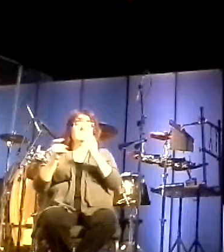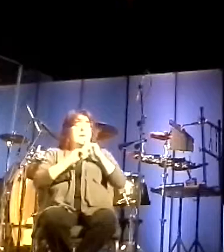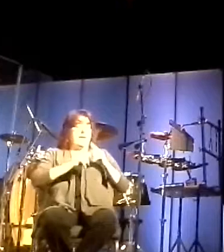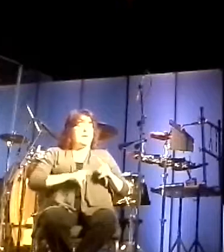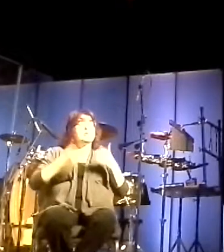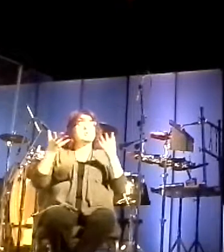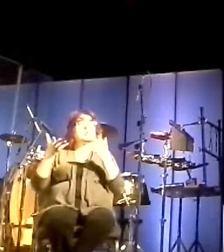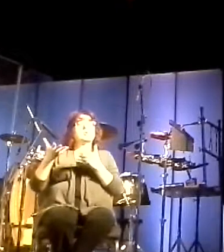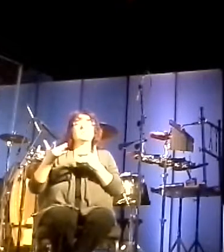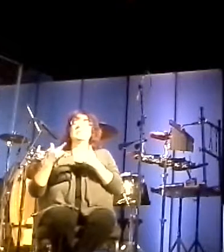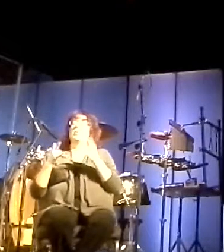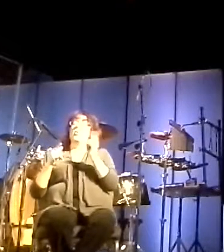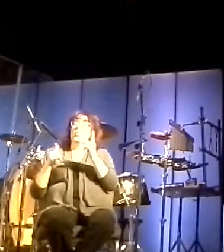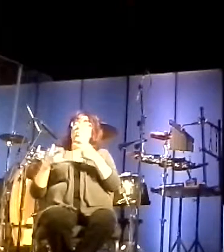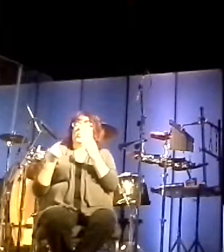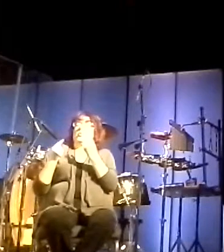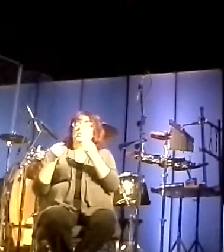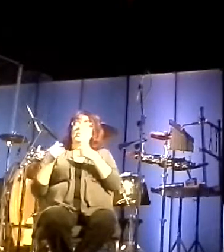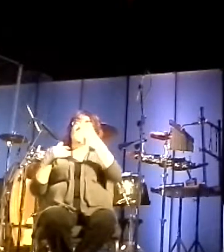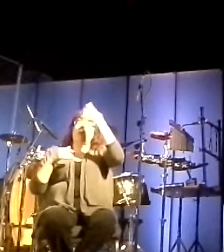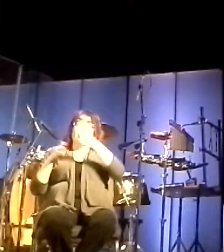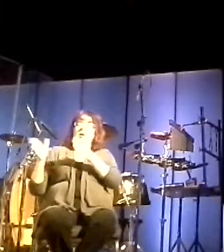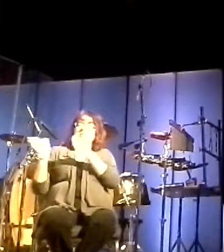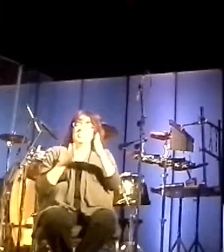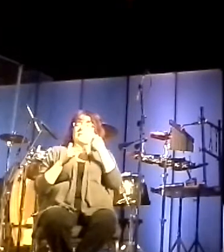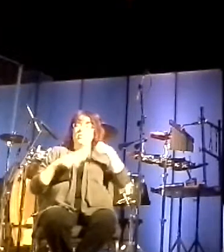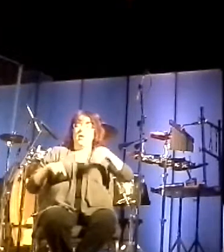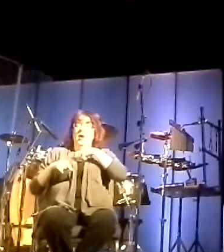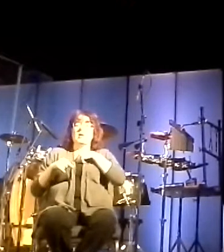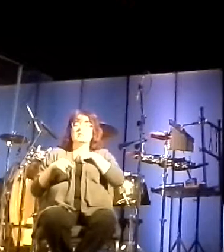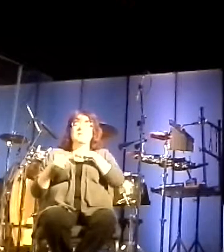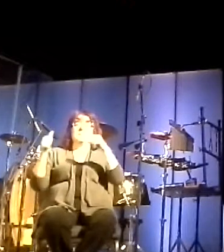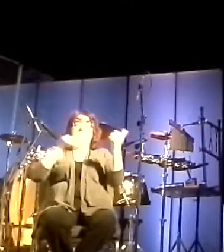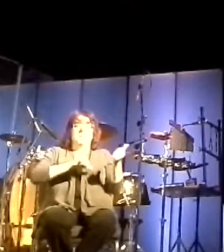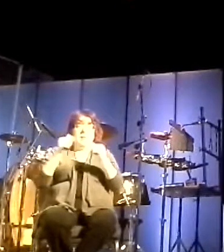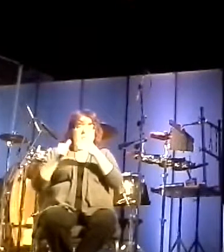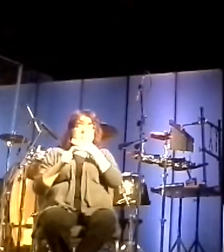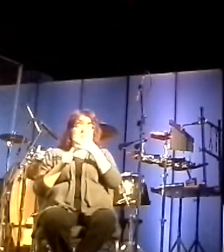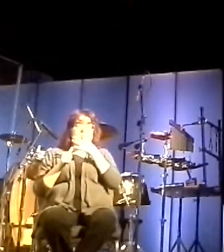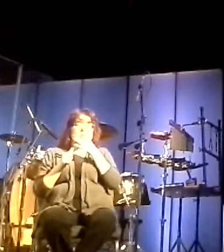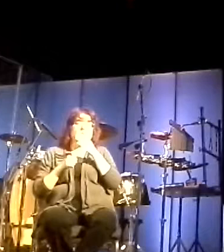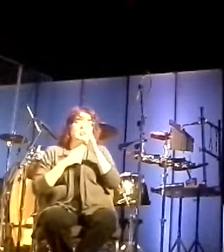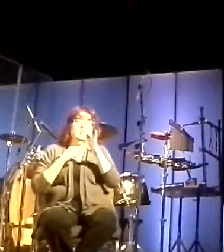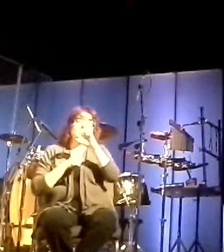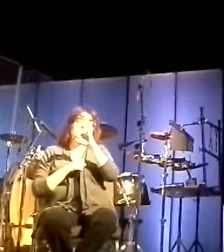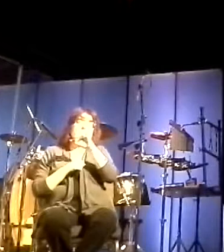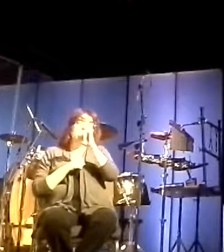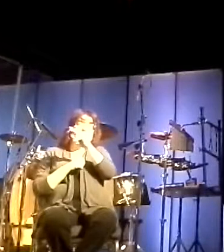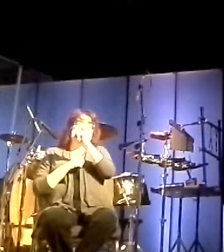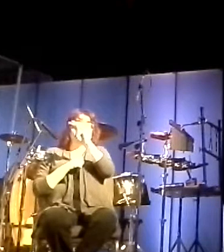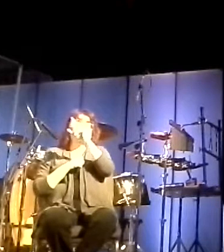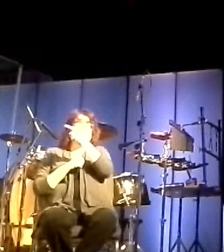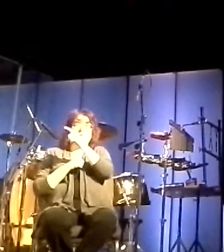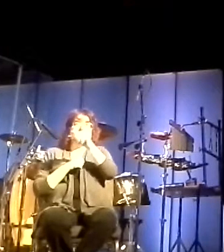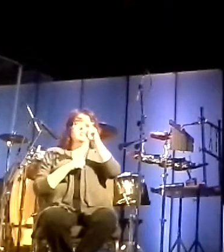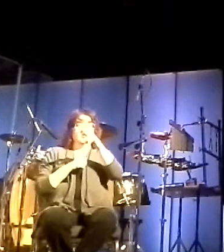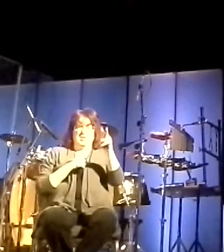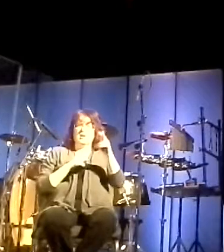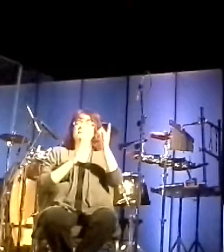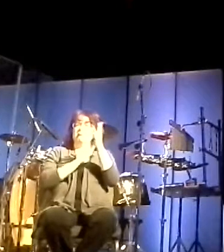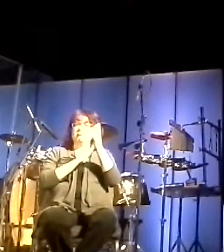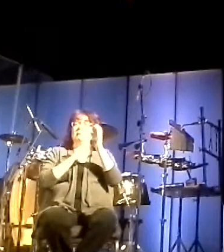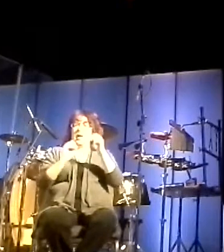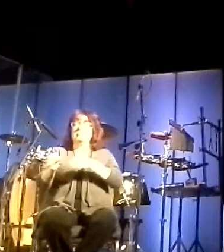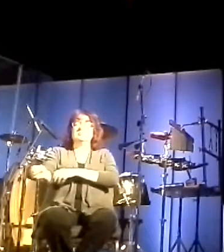little bit about where we are going and what God's doing in us. Also, baptisms are coming up on the 21st and 22nd. Yeah, you can give a hand for